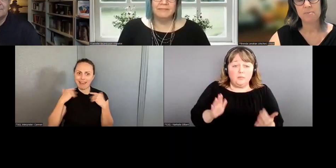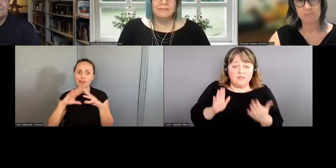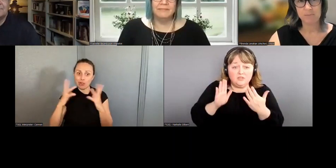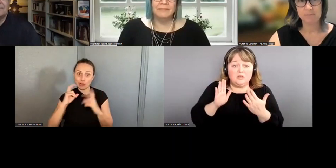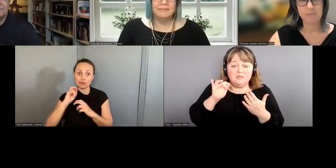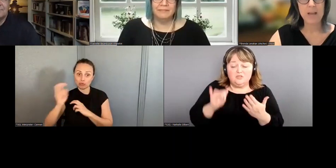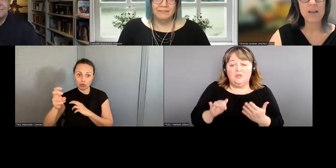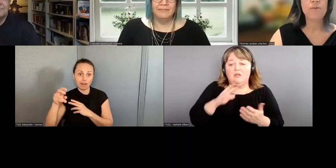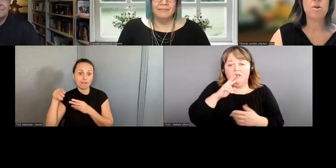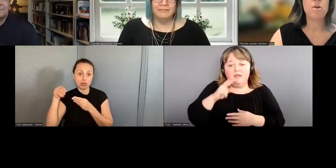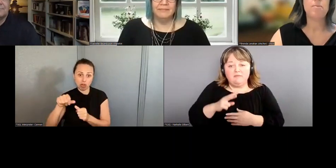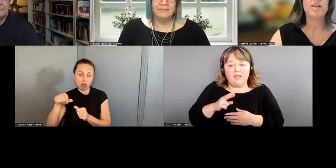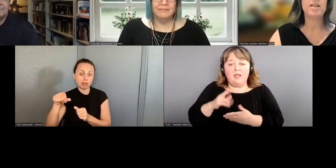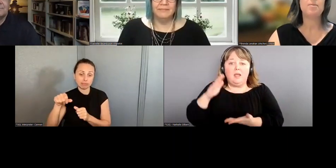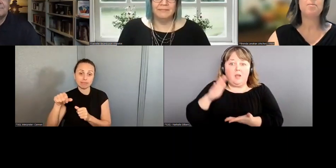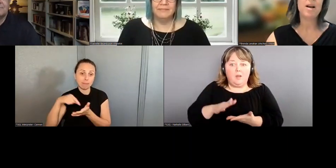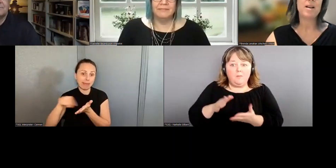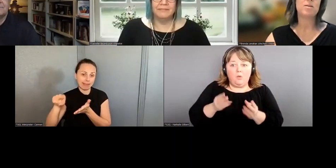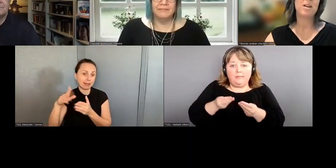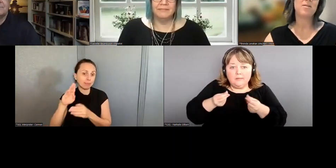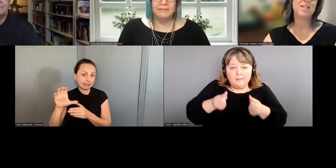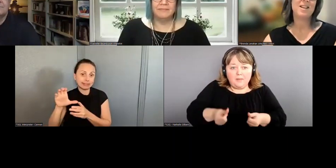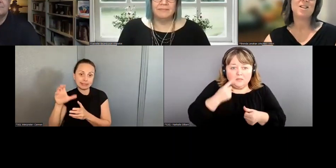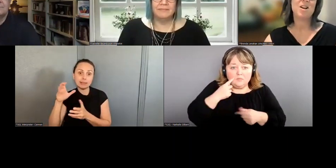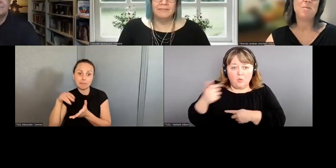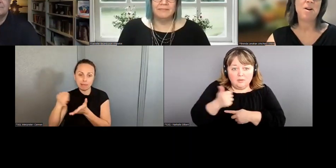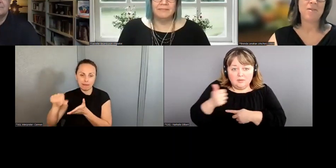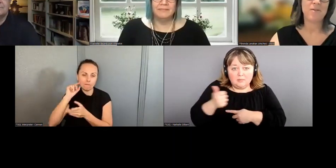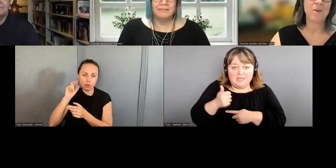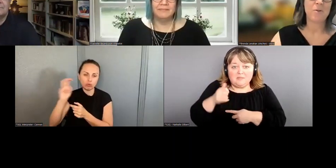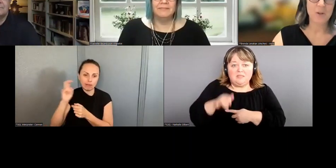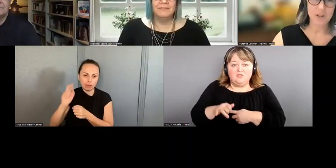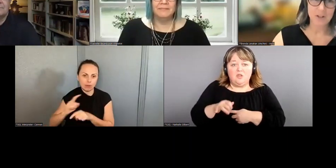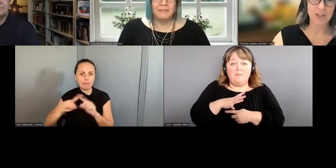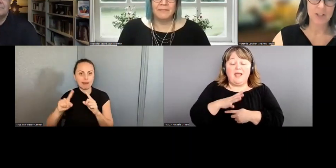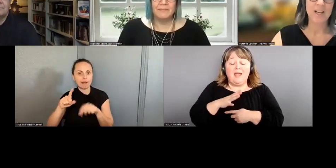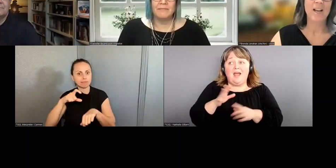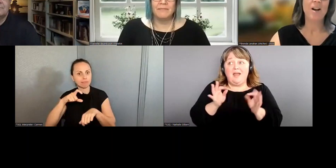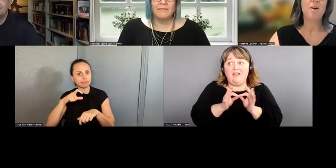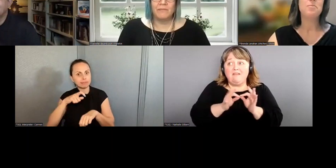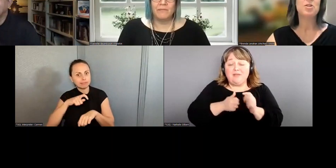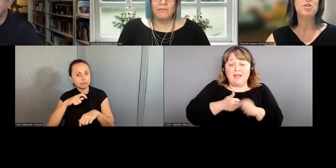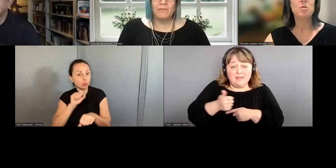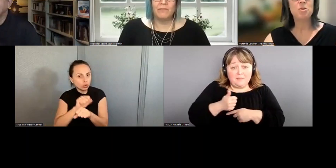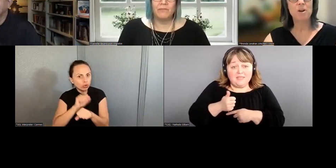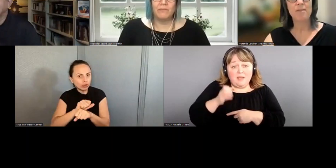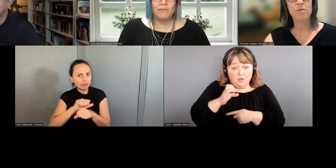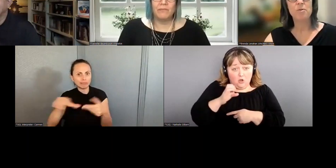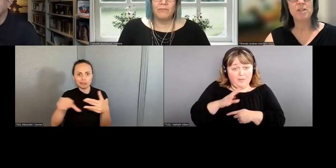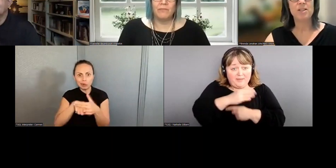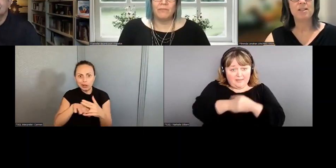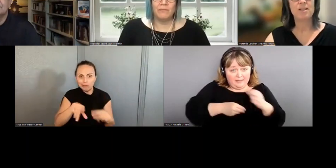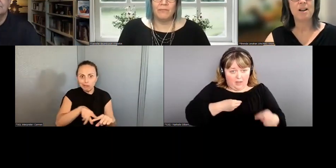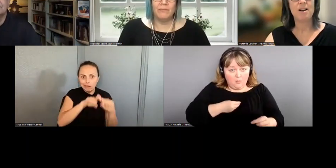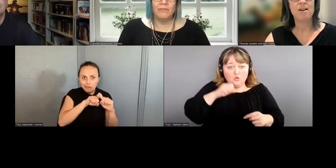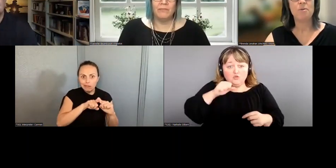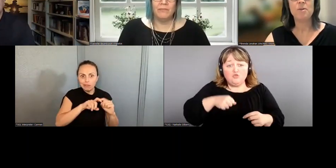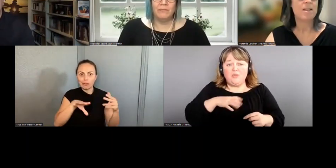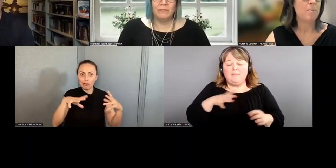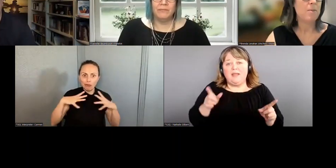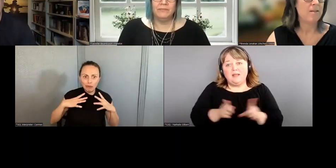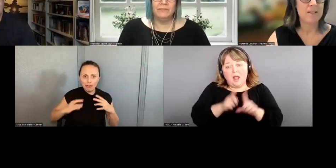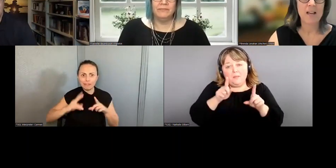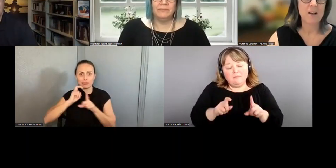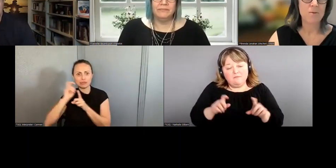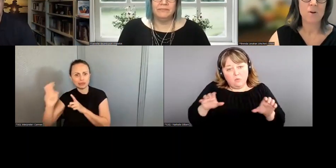costs paid for in BC, but we have to take time off of our work to travel, which is a reason